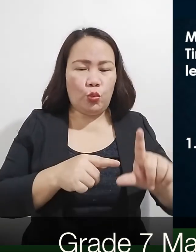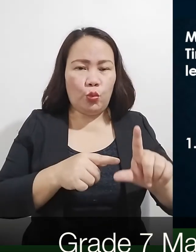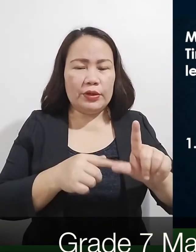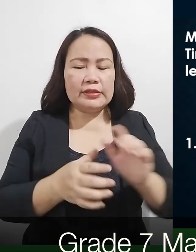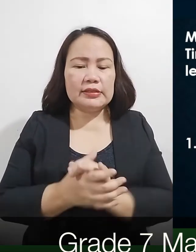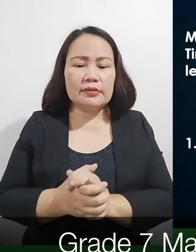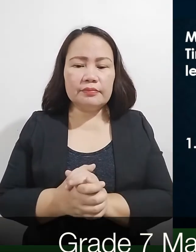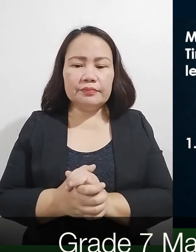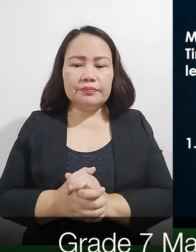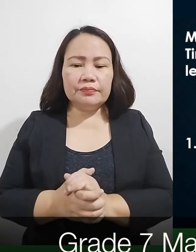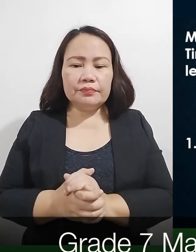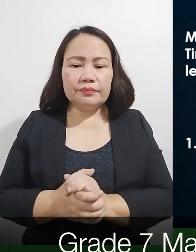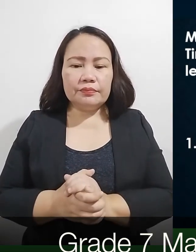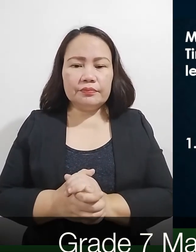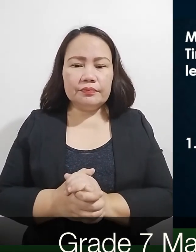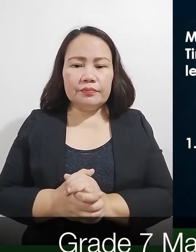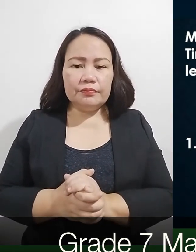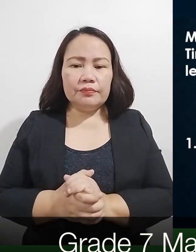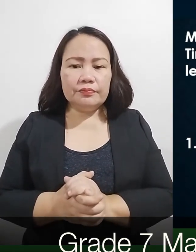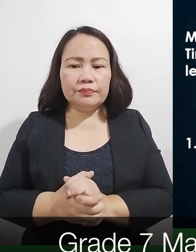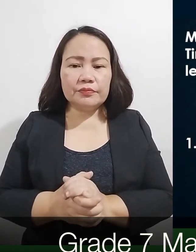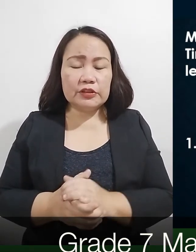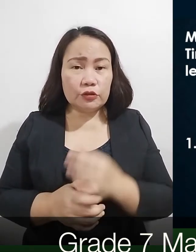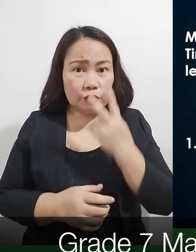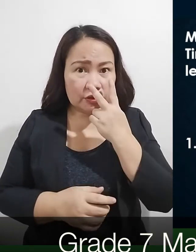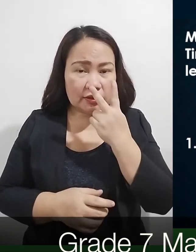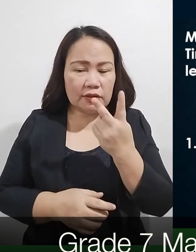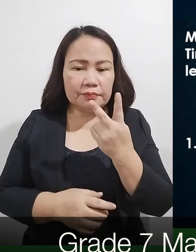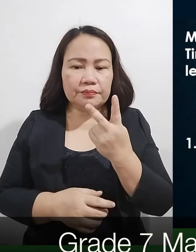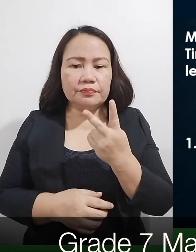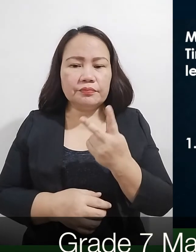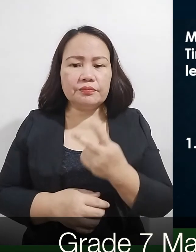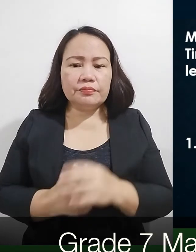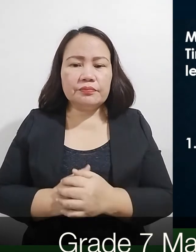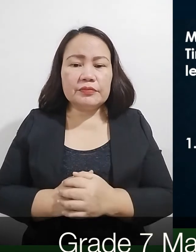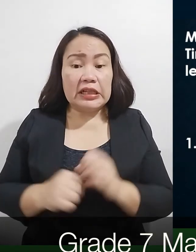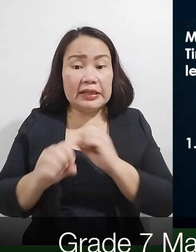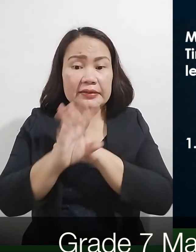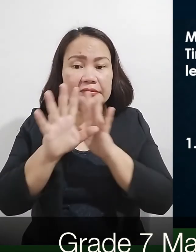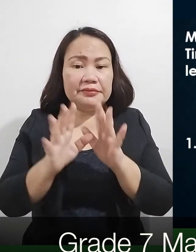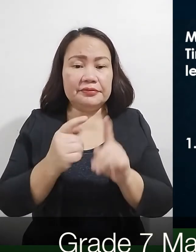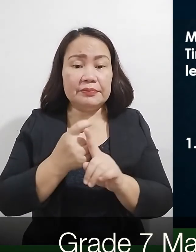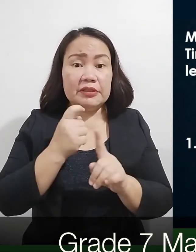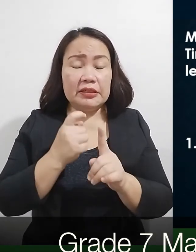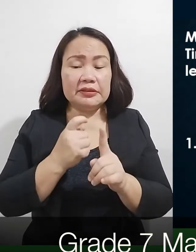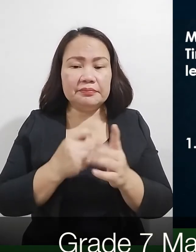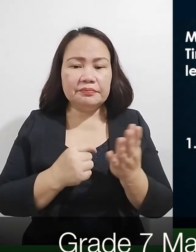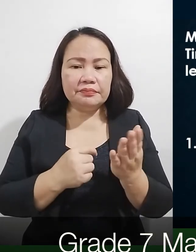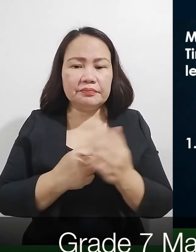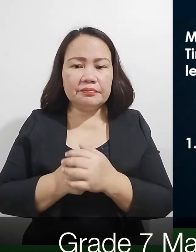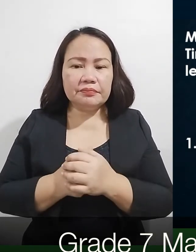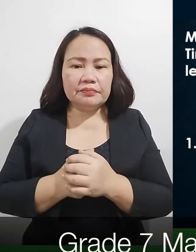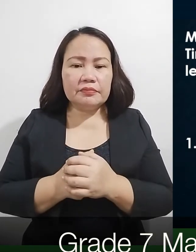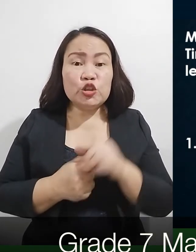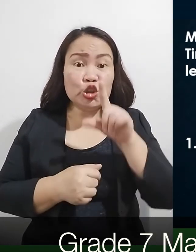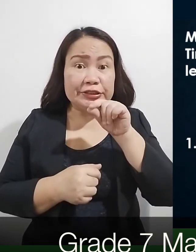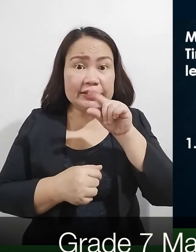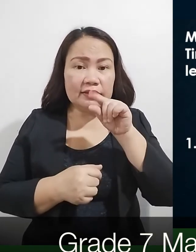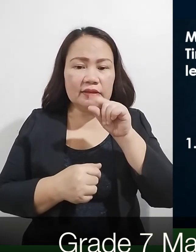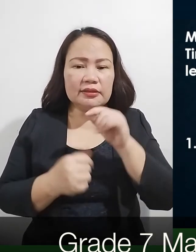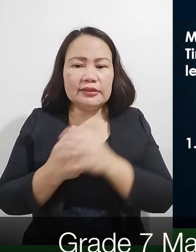So, from highest to lowest. Now, it's obvious that from the given